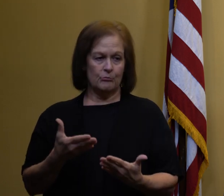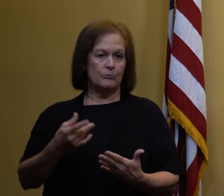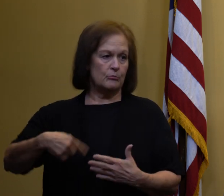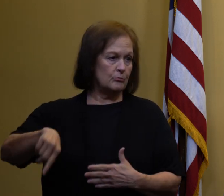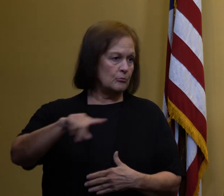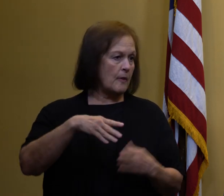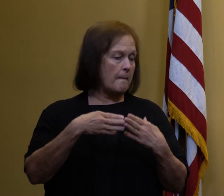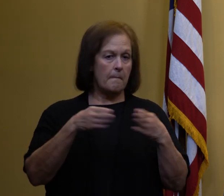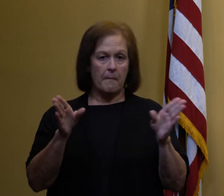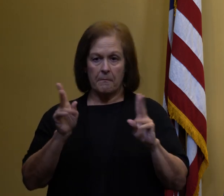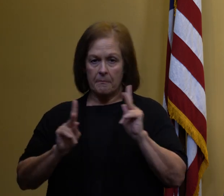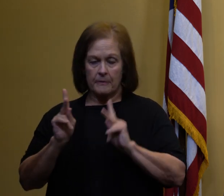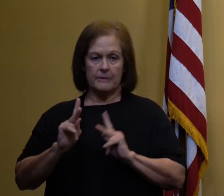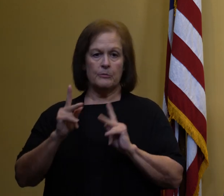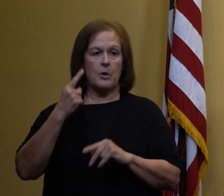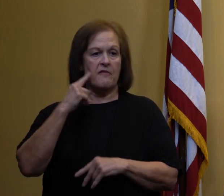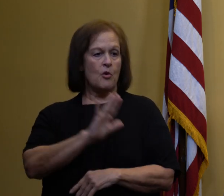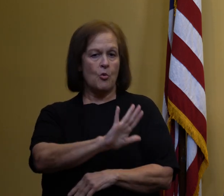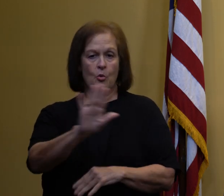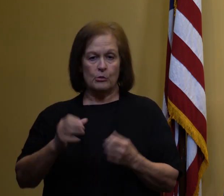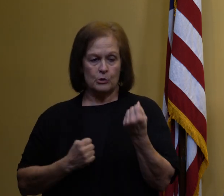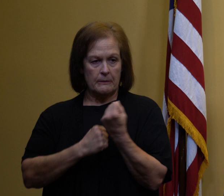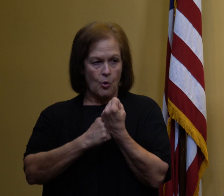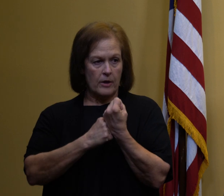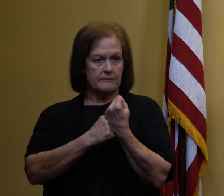the public for your support,